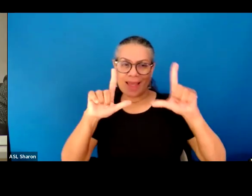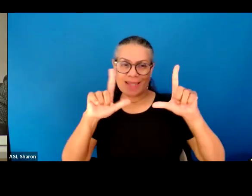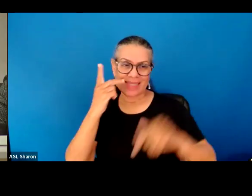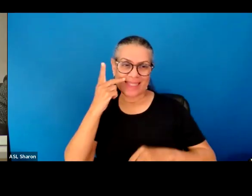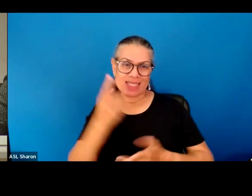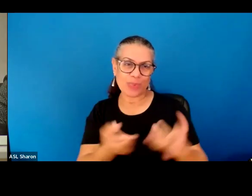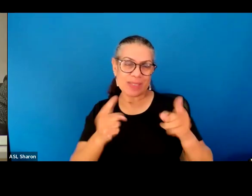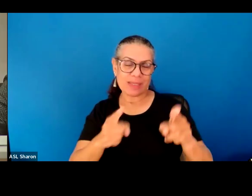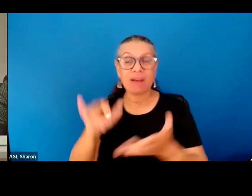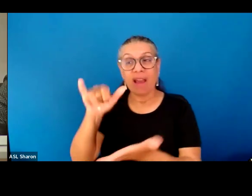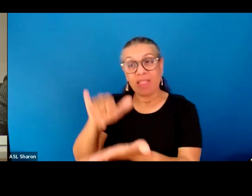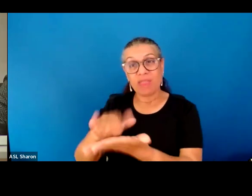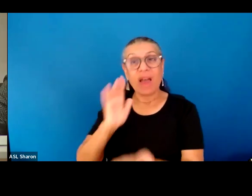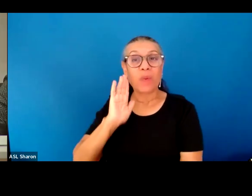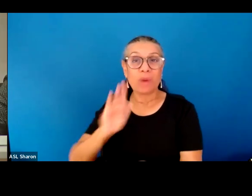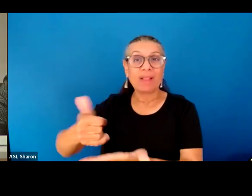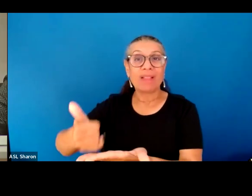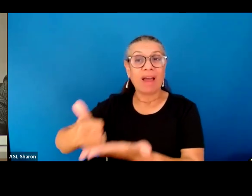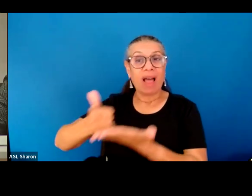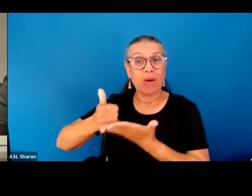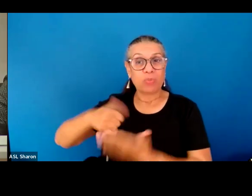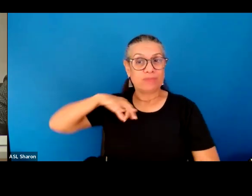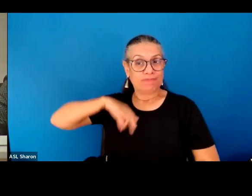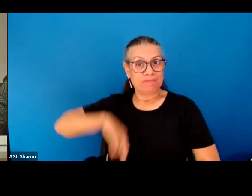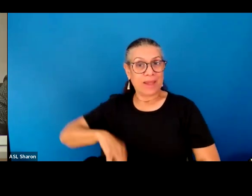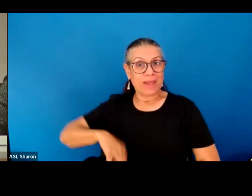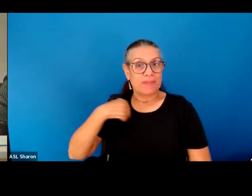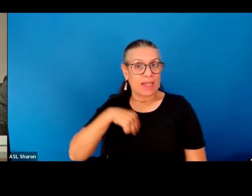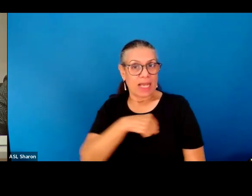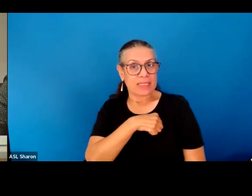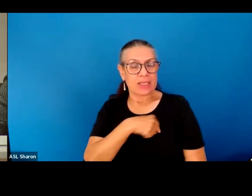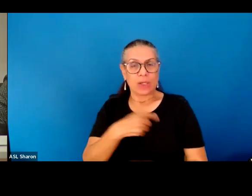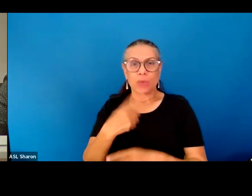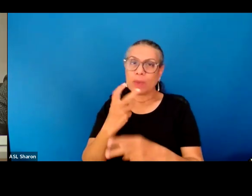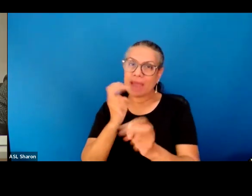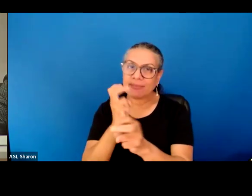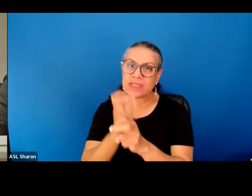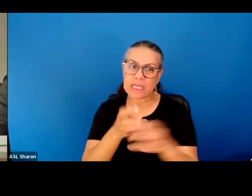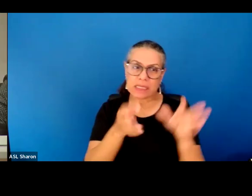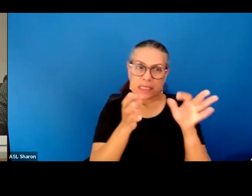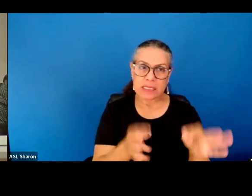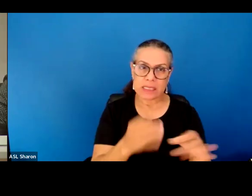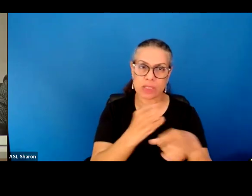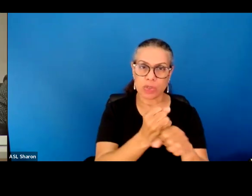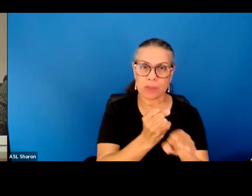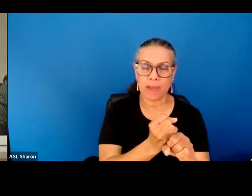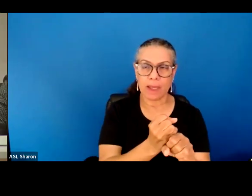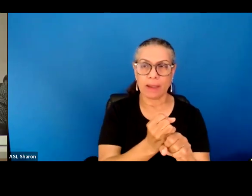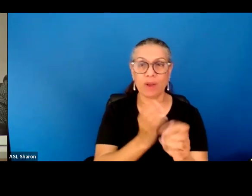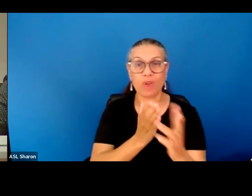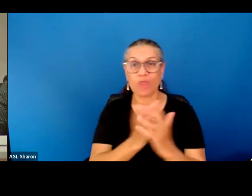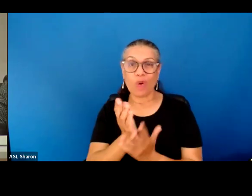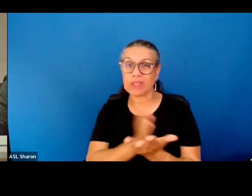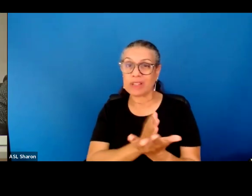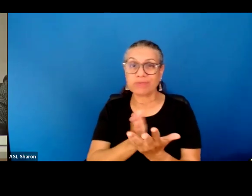will be extremely helpful and welcomed as we go through, difficult decisions, over the course of the next